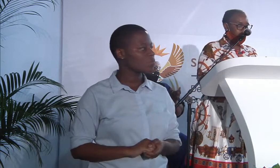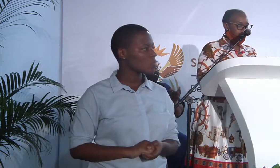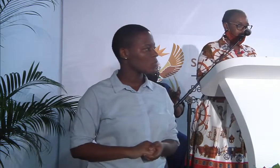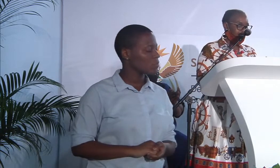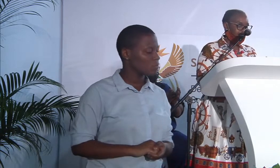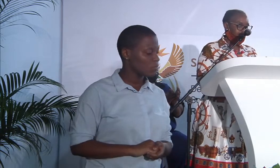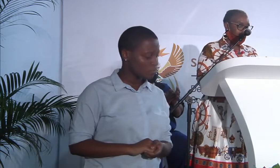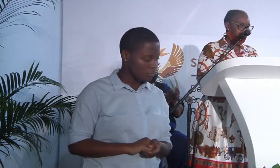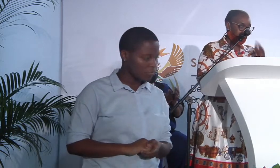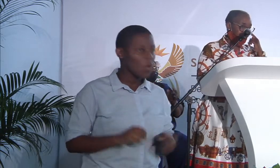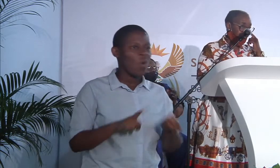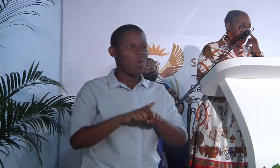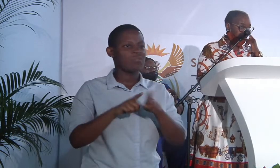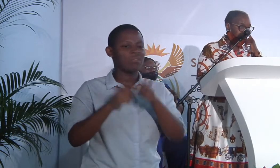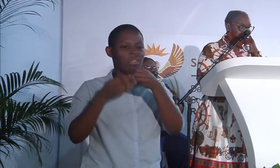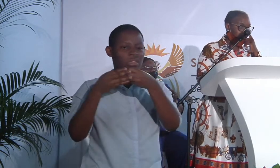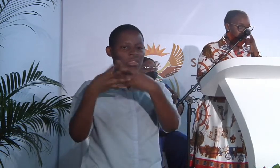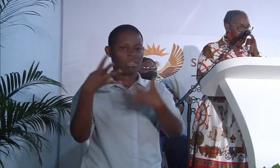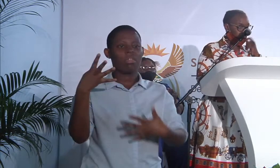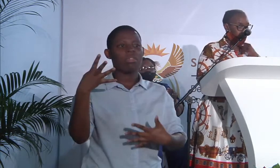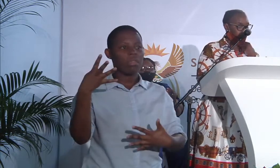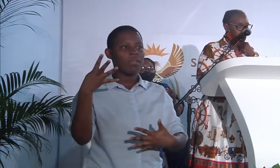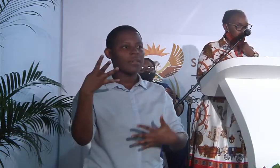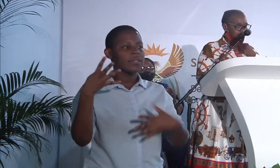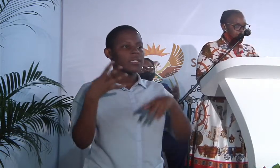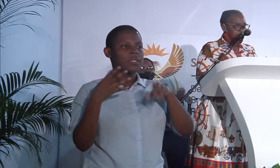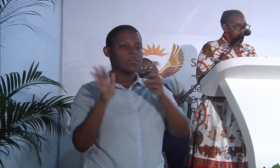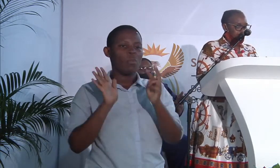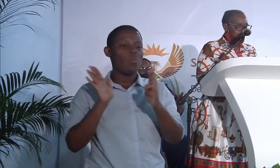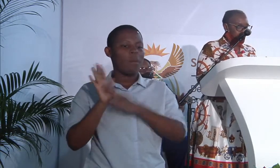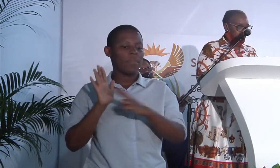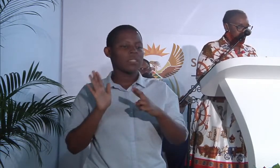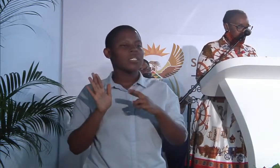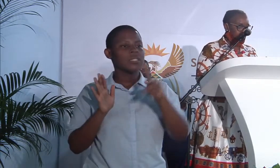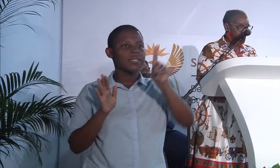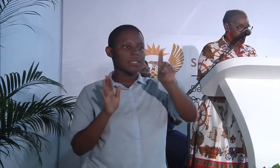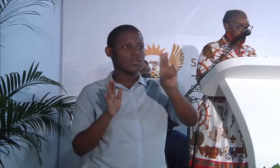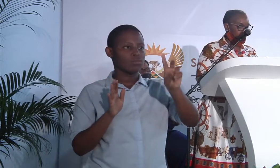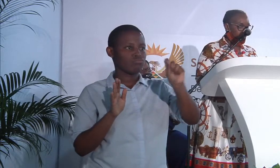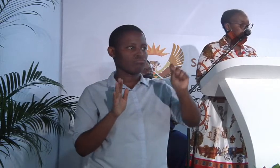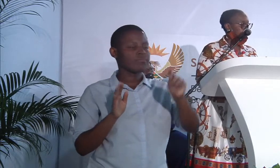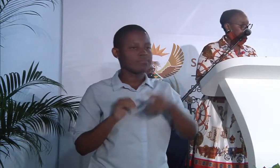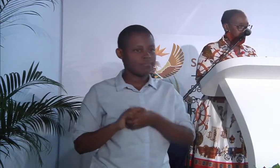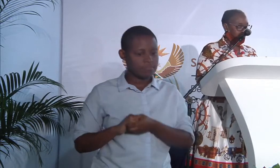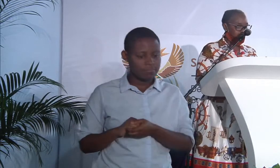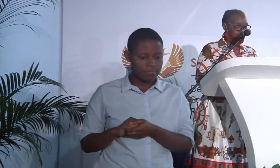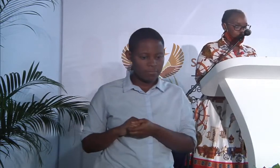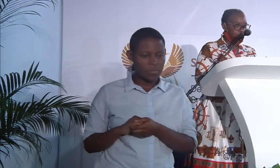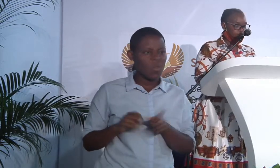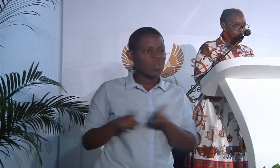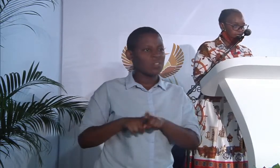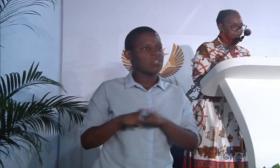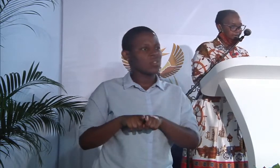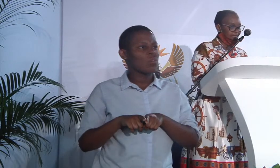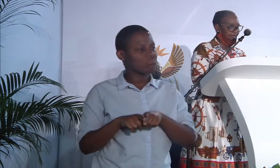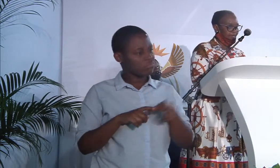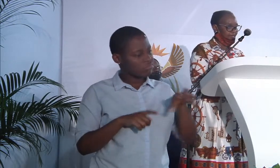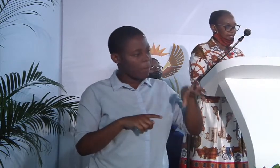As well as other representatives from DUT. Then from sectors, we've also have different sectors. We've